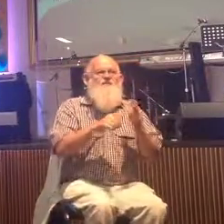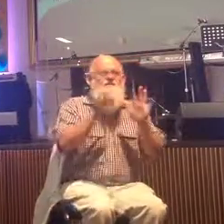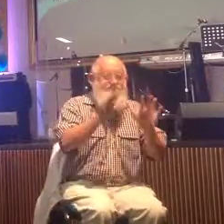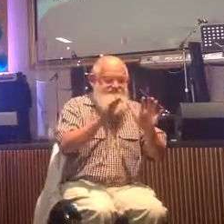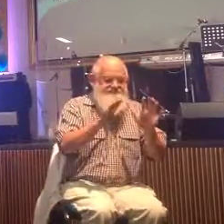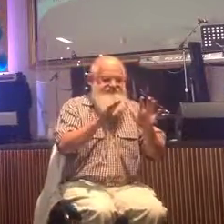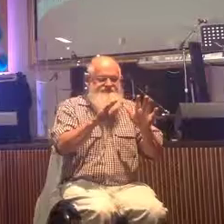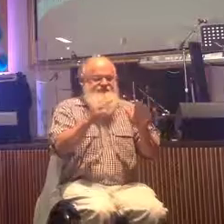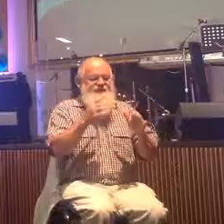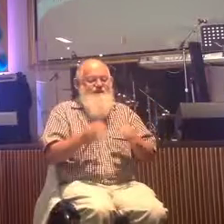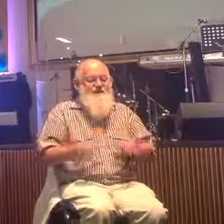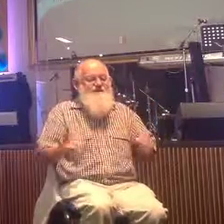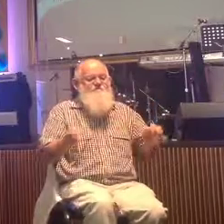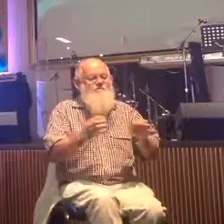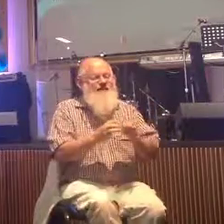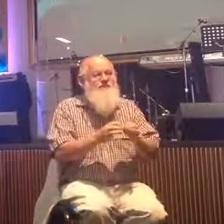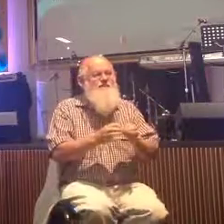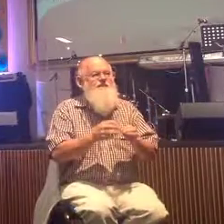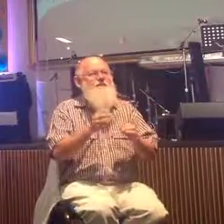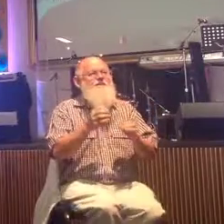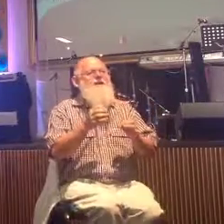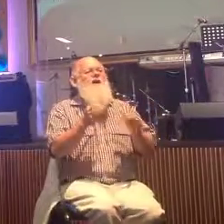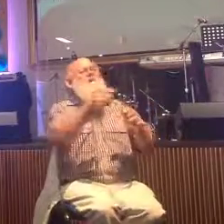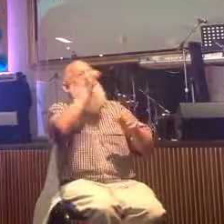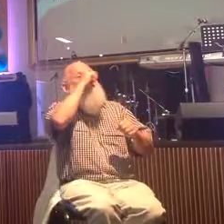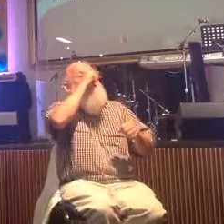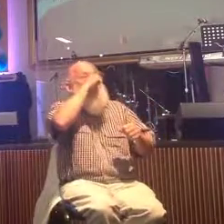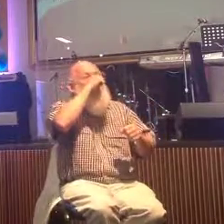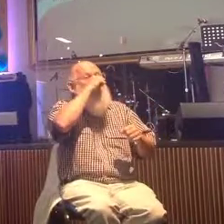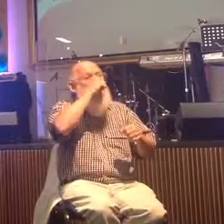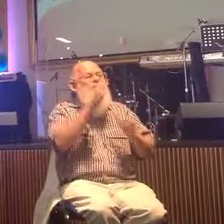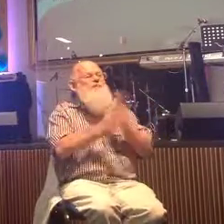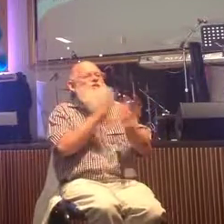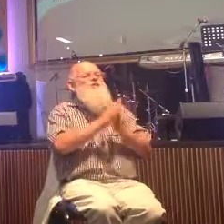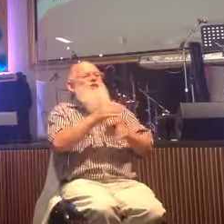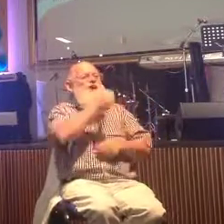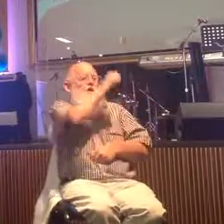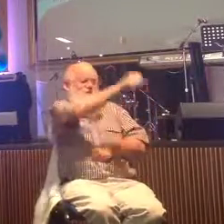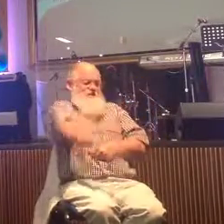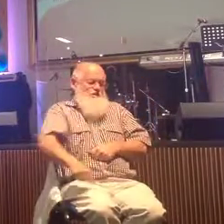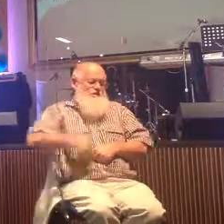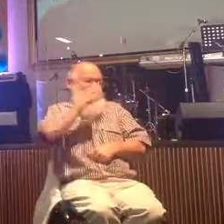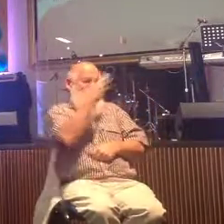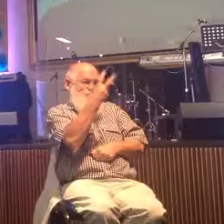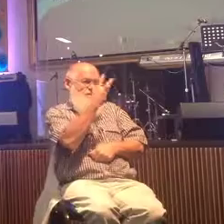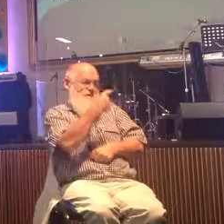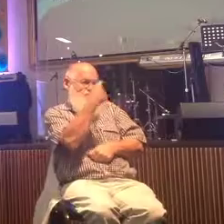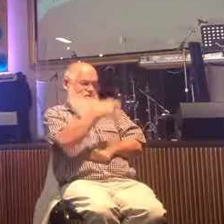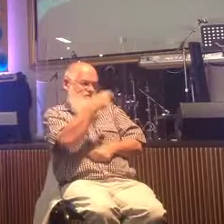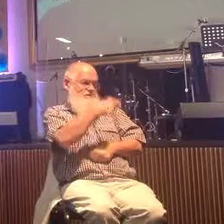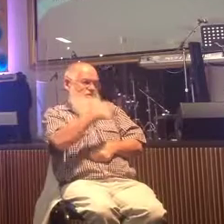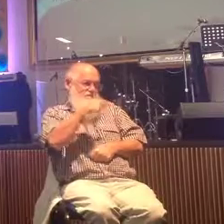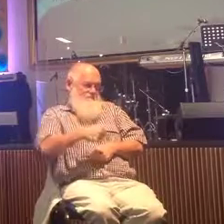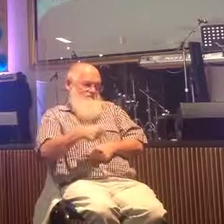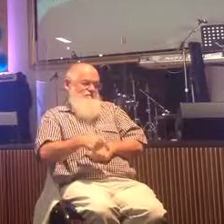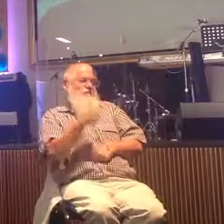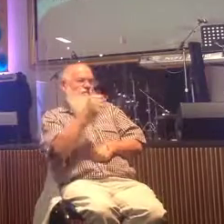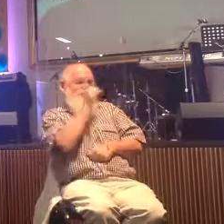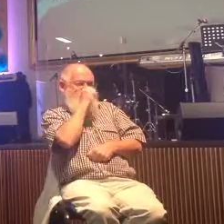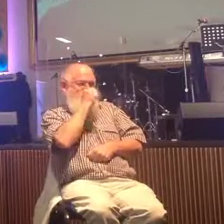place that these demons begged to go was into this 2,000 massive herd of pigs? Yeah. Herd of